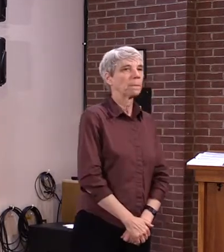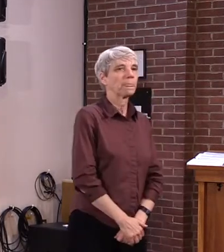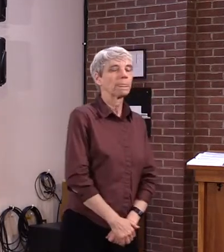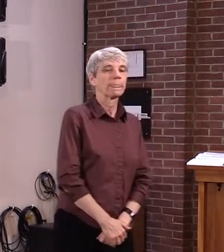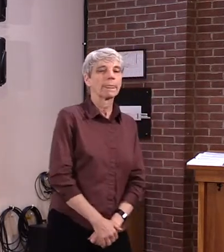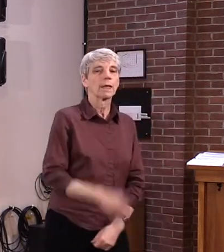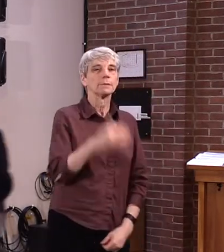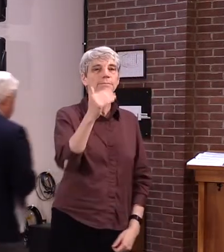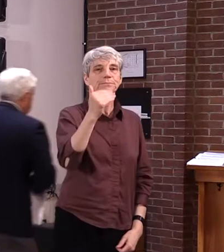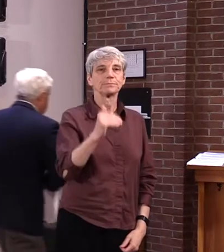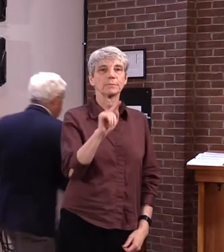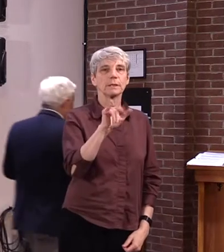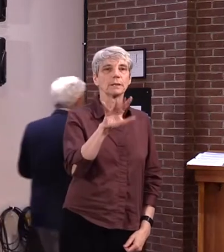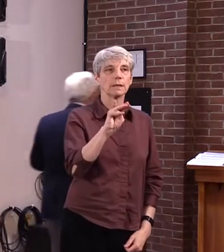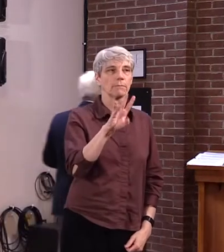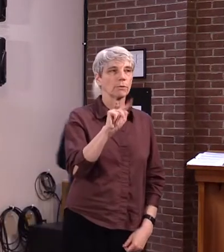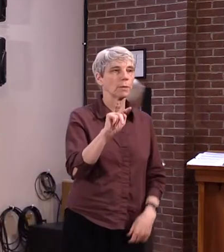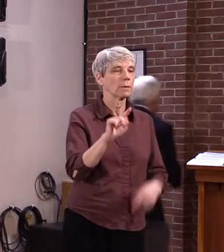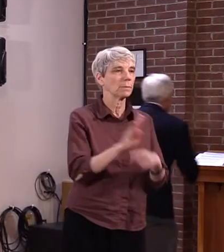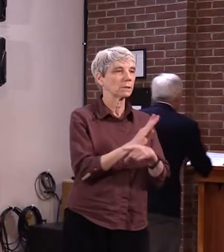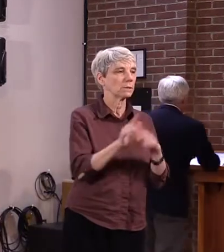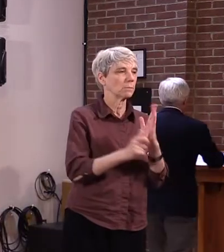Tim, Vermont Business Magazine.